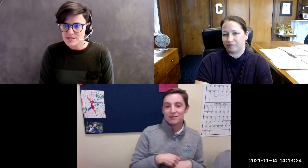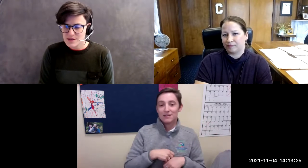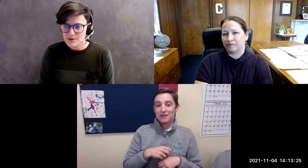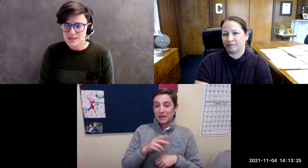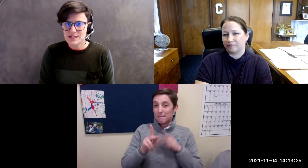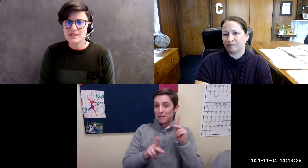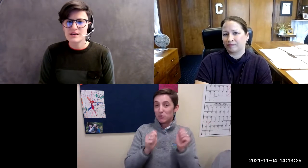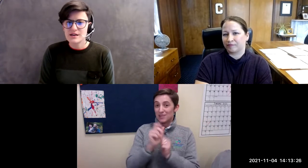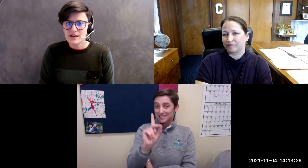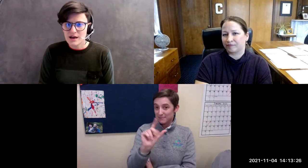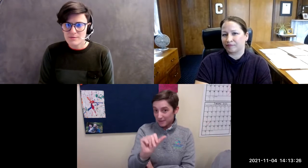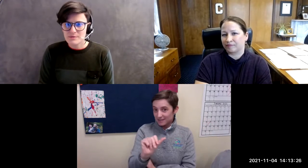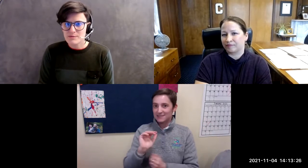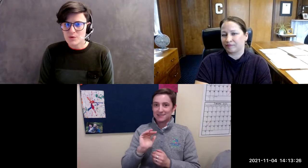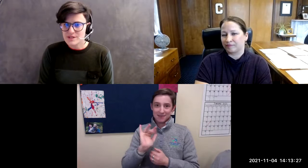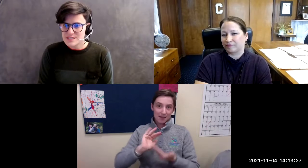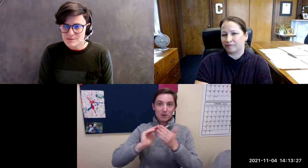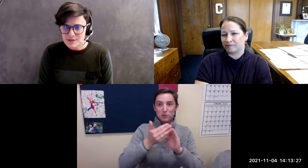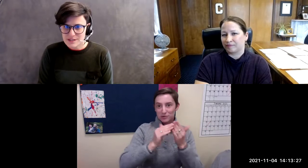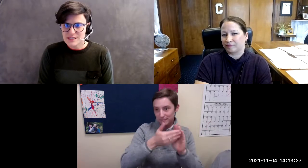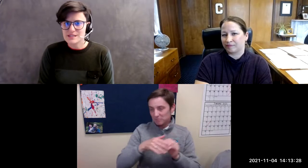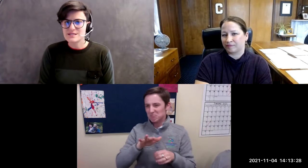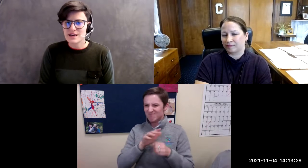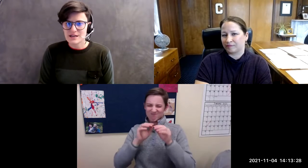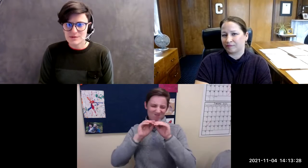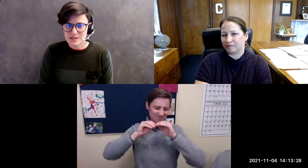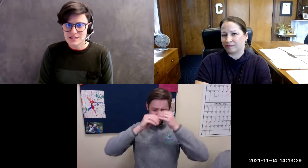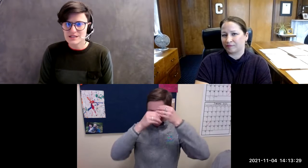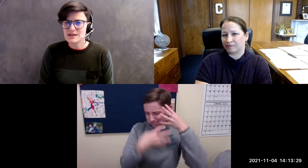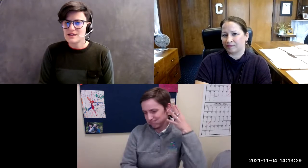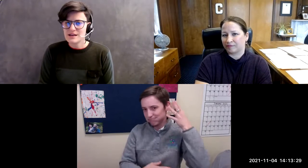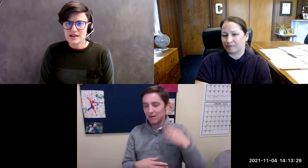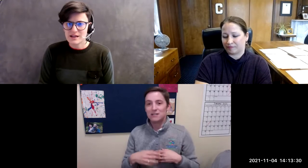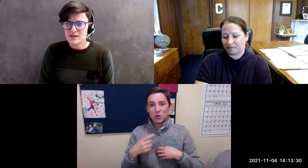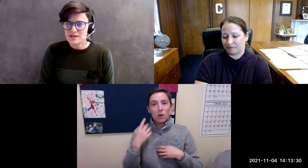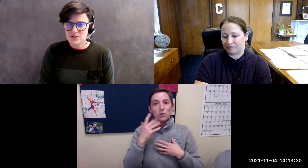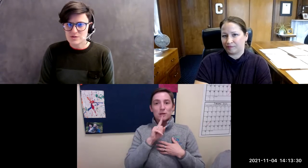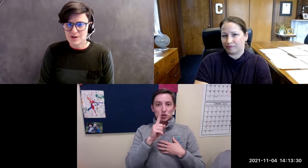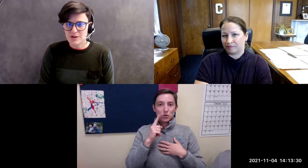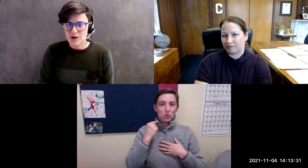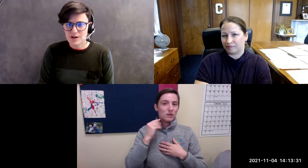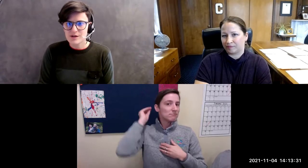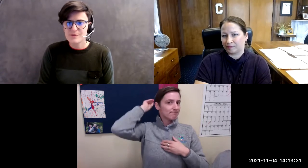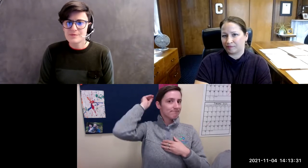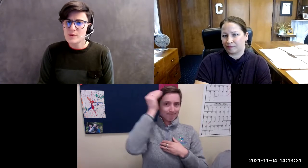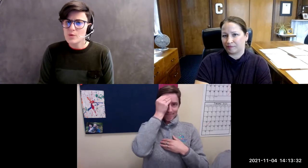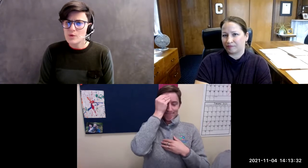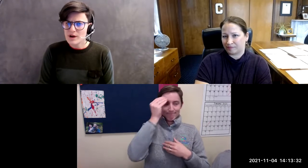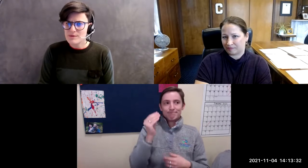plus community, people with disabilities, that community, the list goes on and on. We want to make